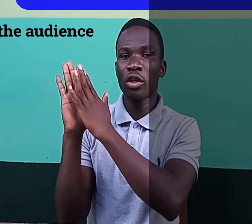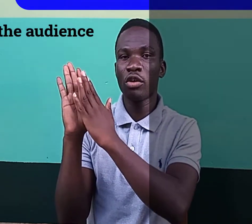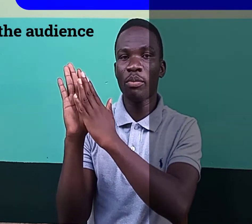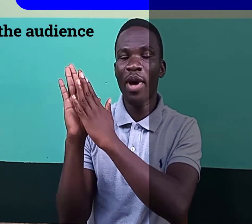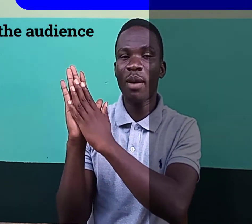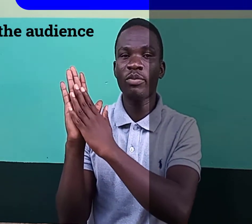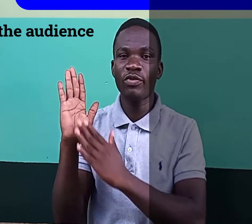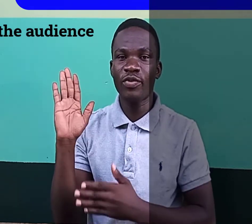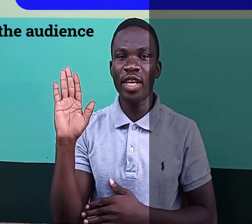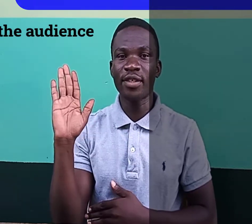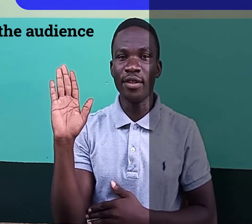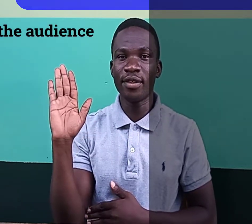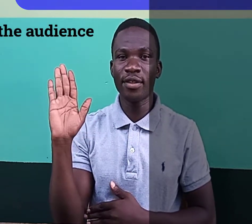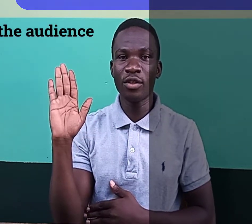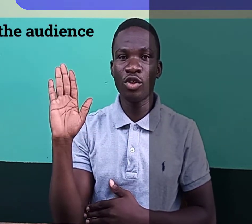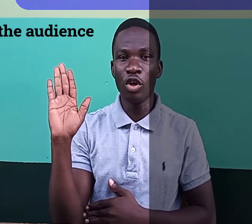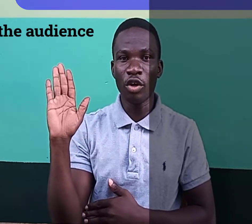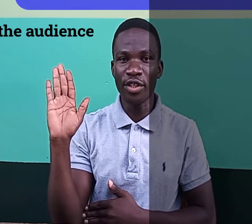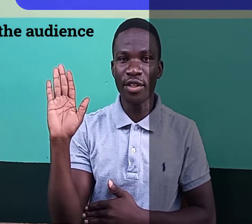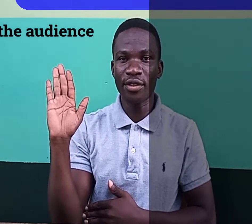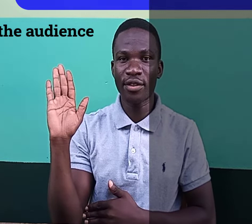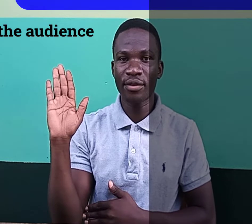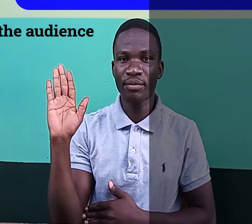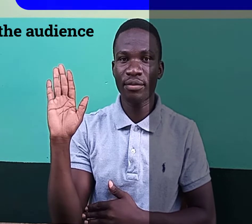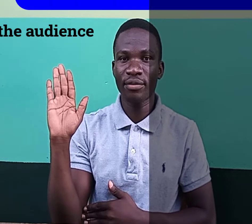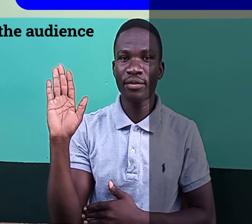your palm faces your audience.